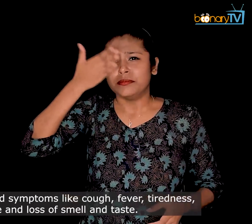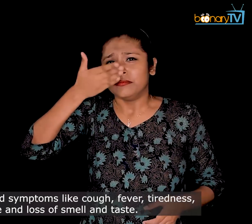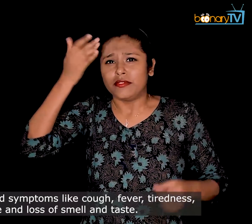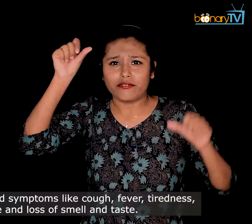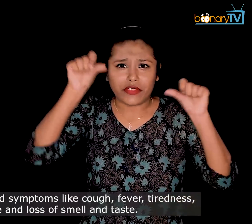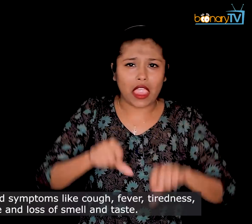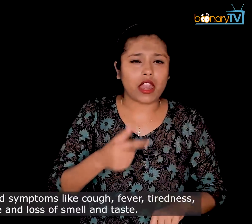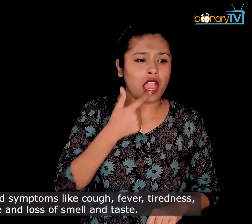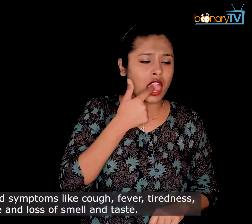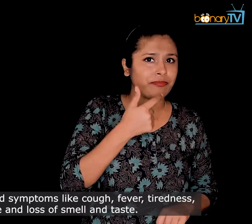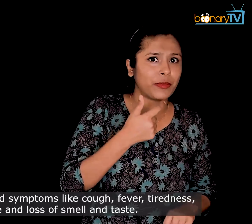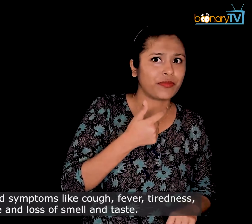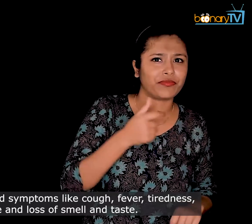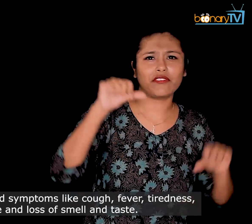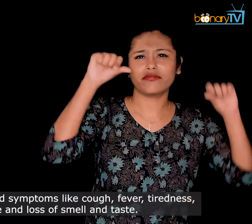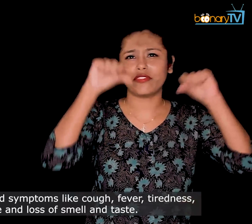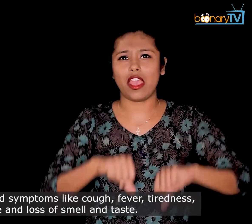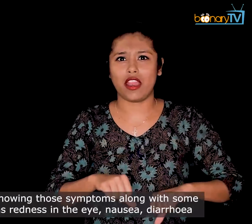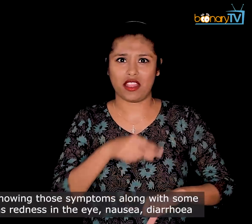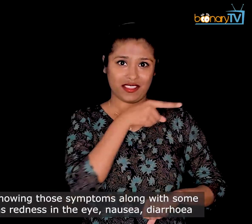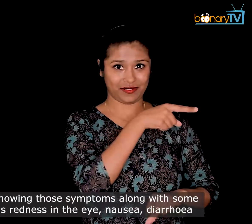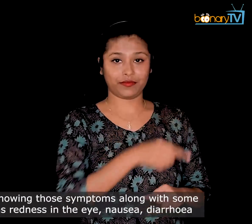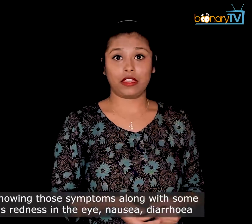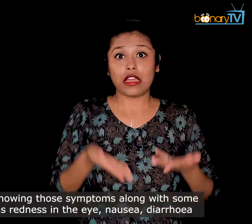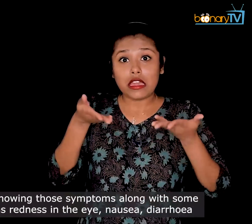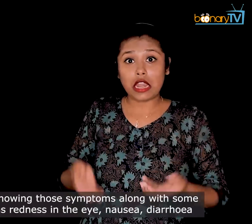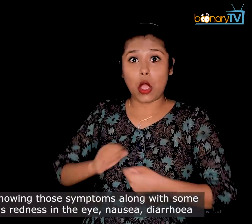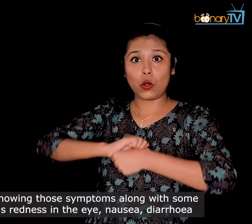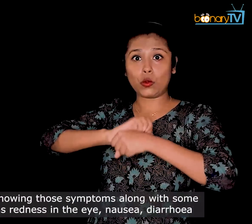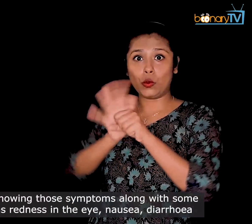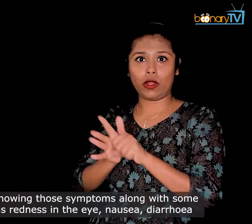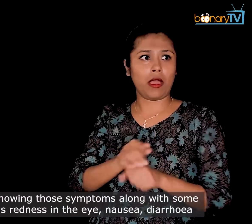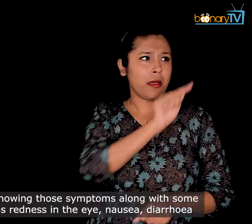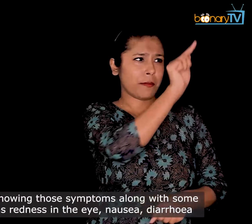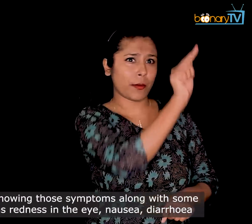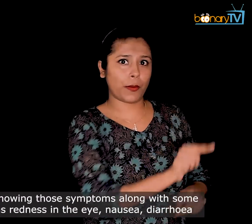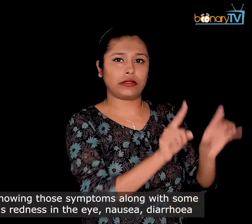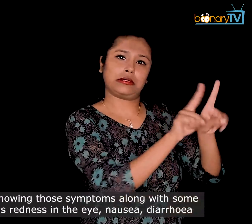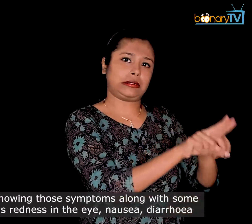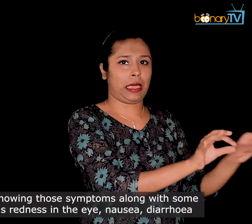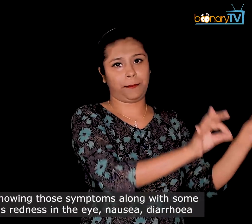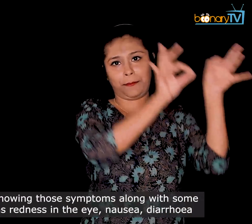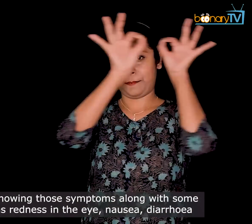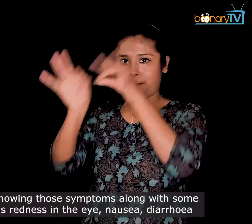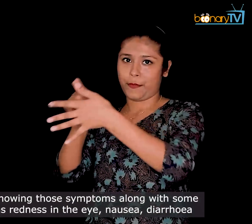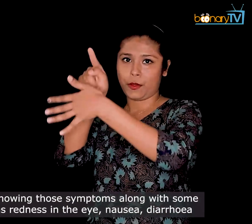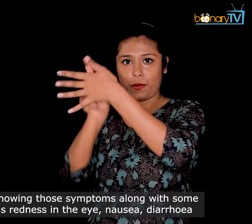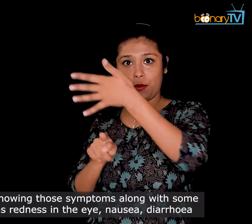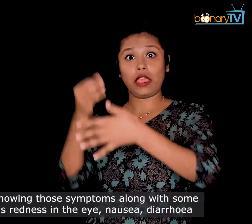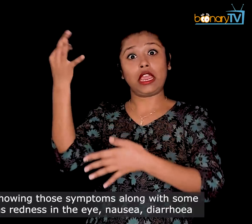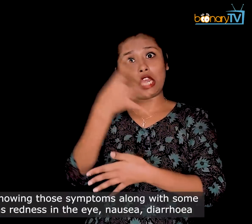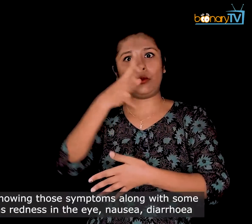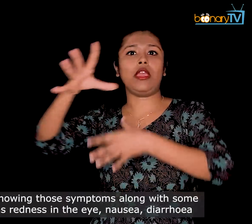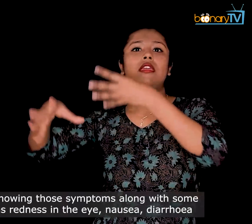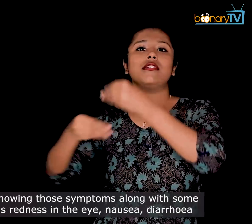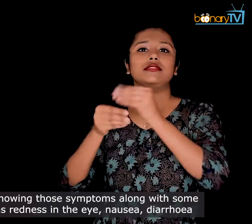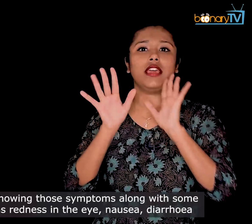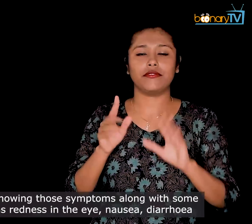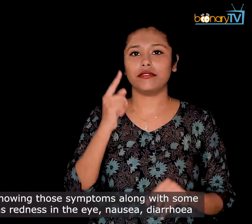smell and taste the second wave is showing those symptoms along with some new ones too such as